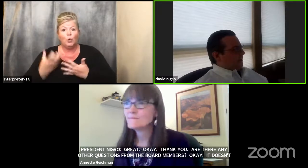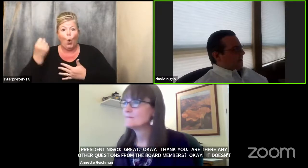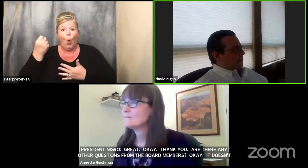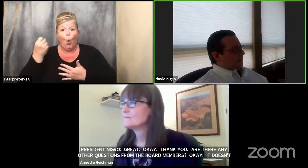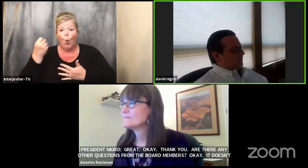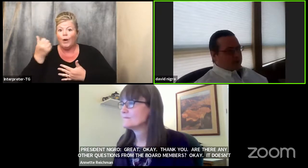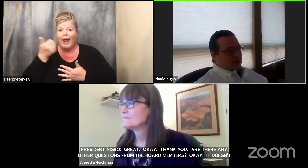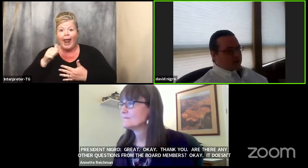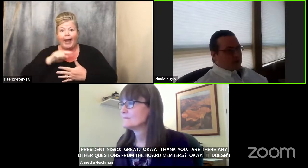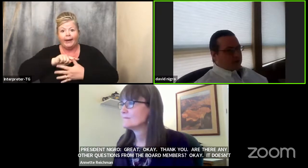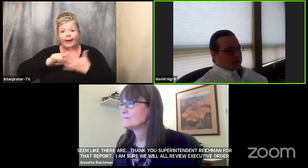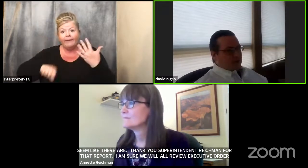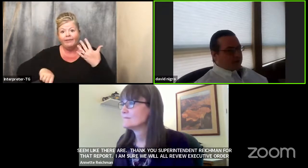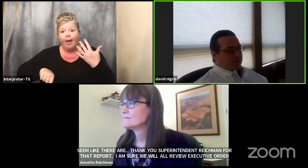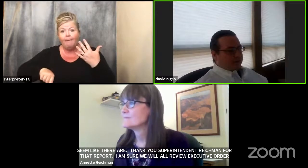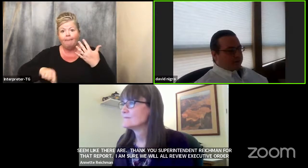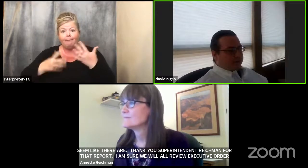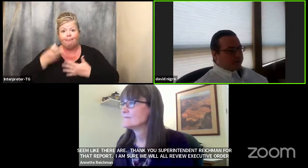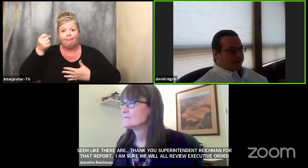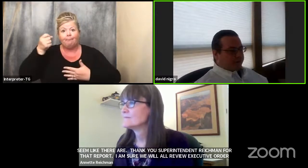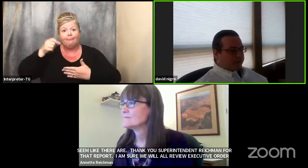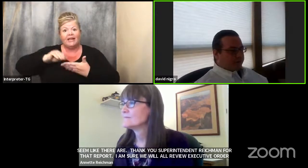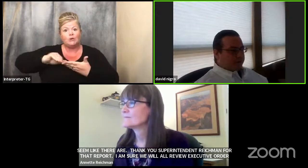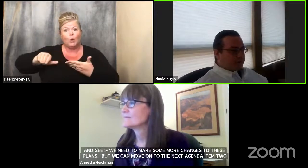these items from the consent agenda.